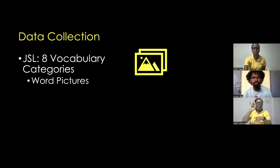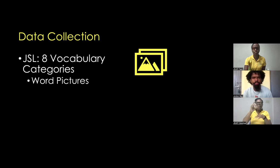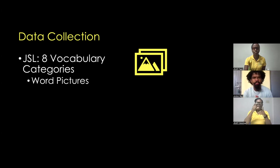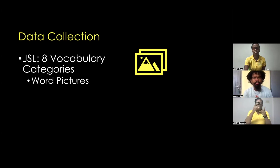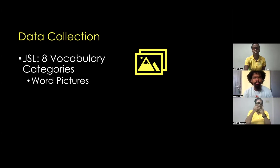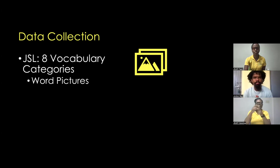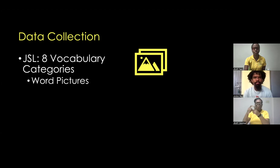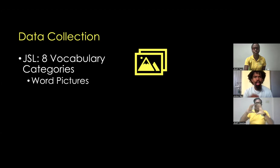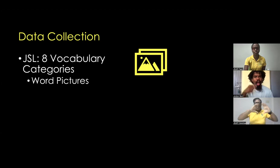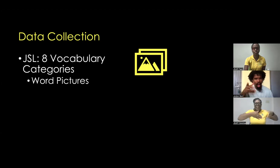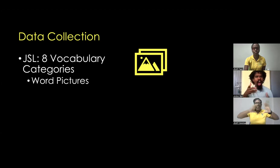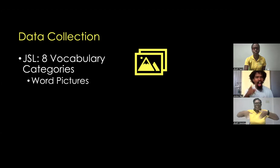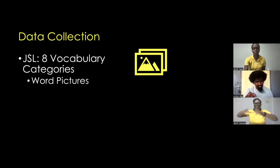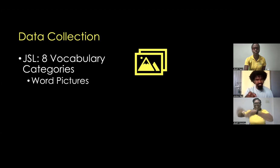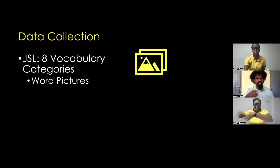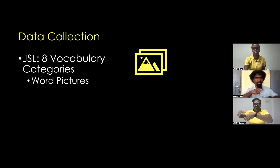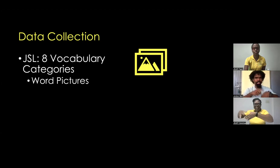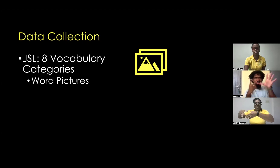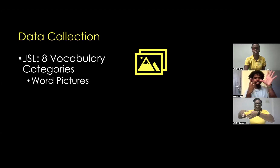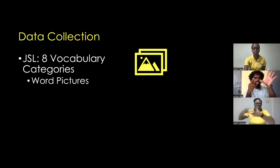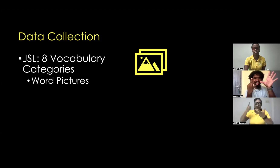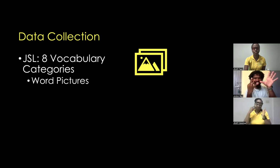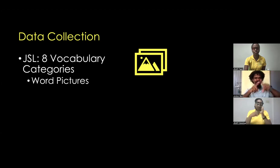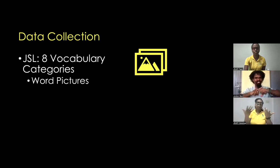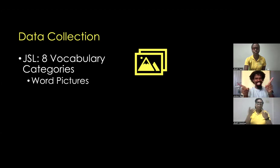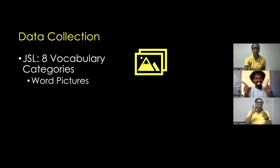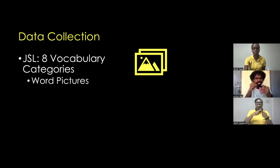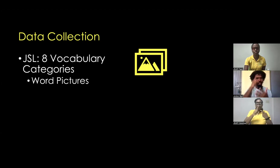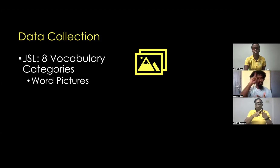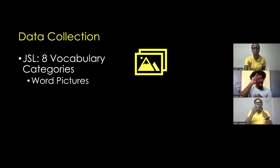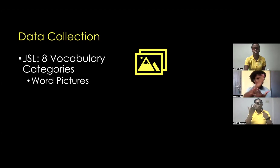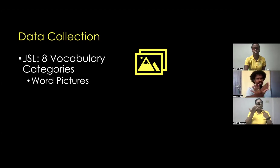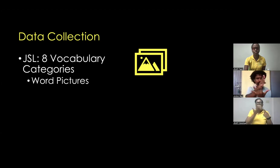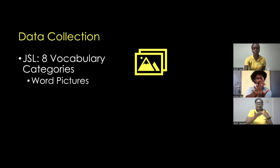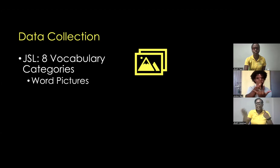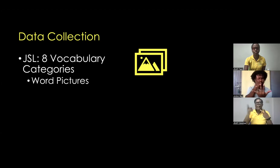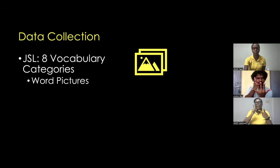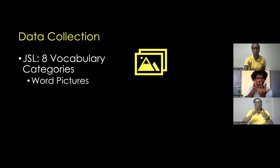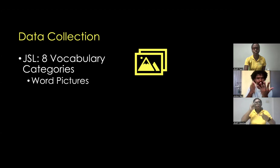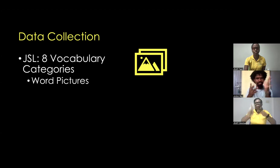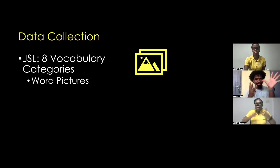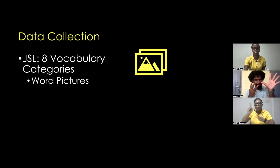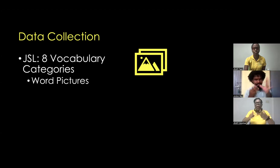call the 8 categories of the vocabulary. So it's